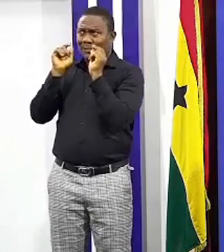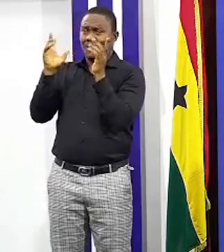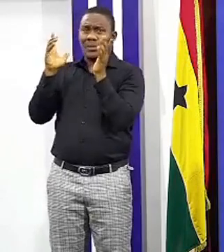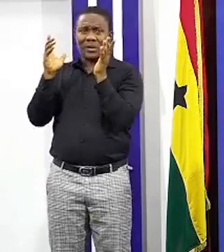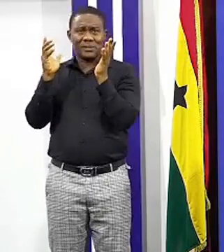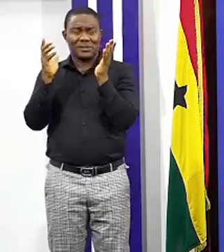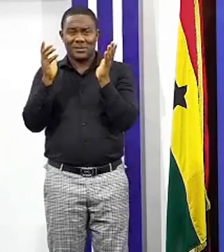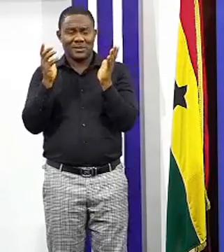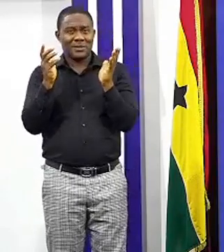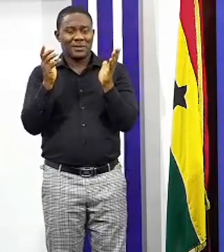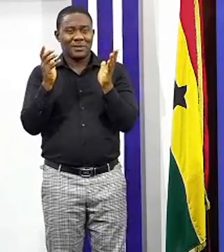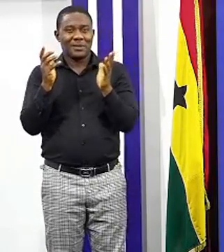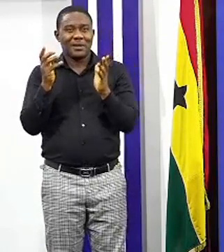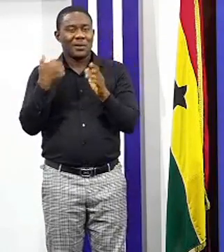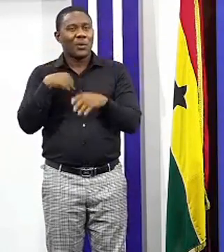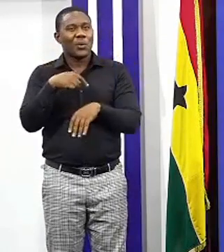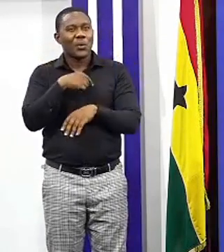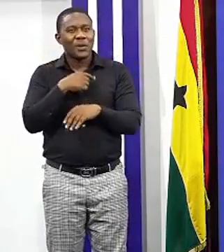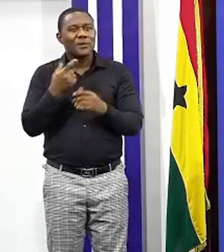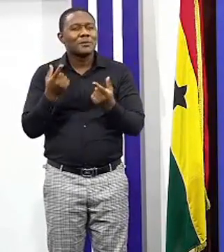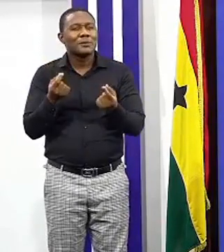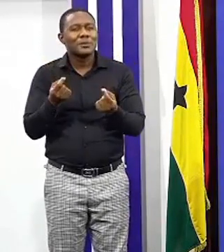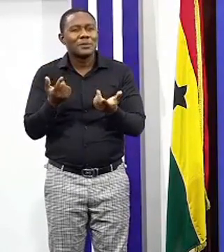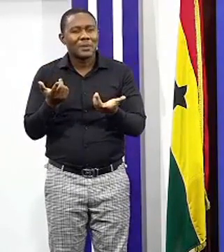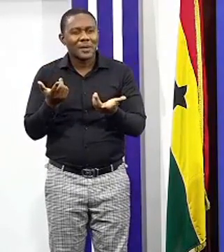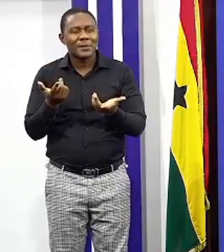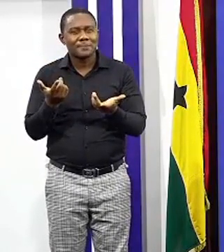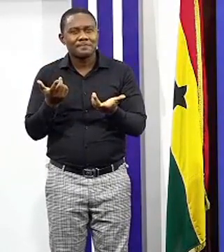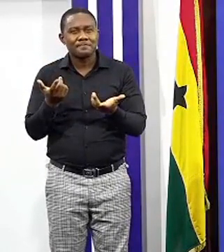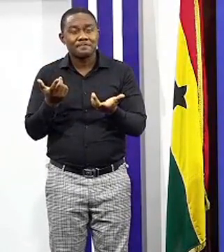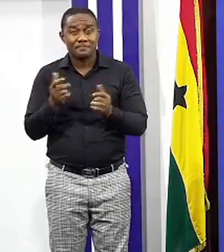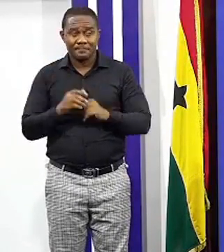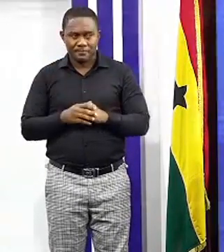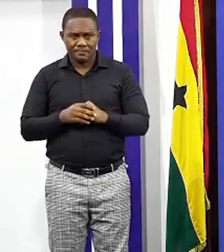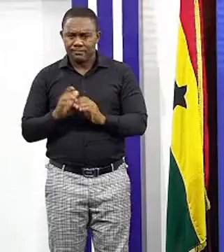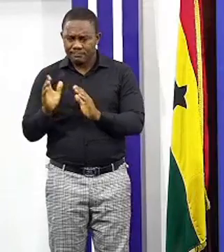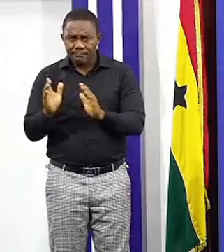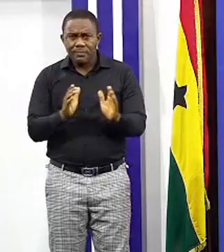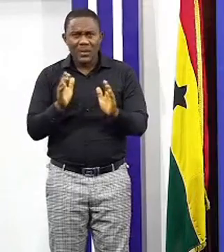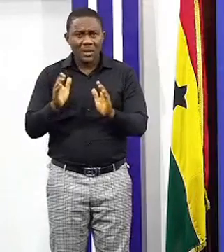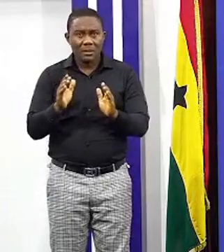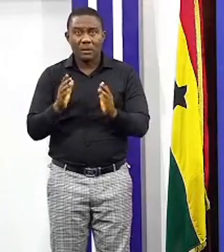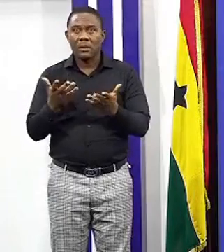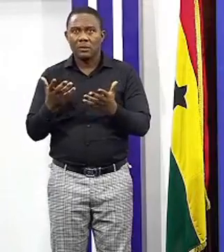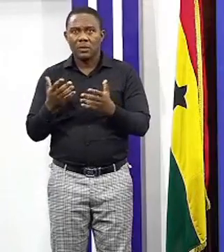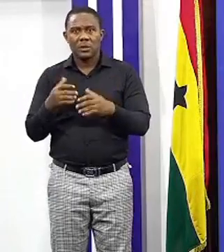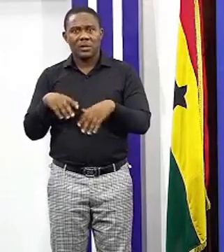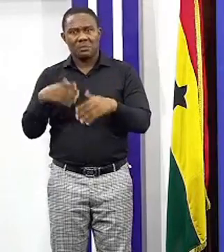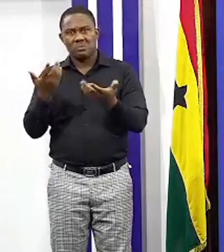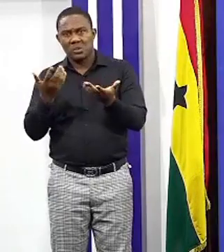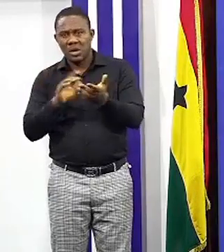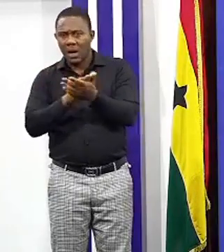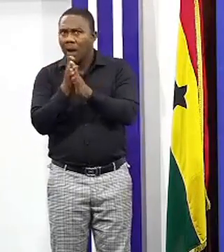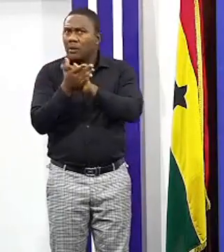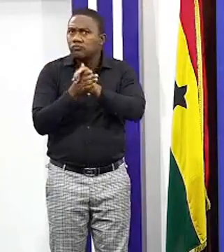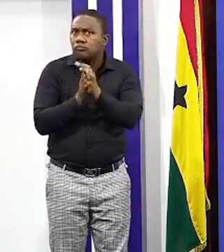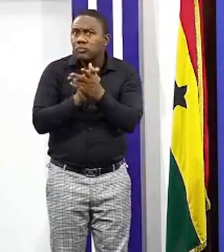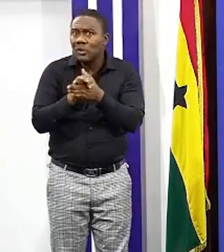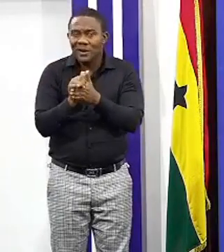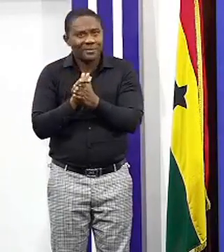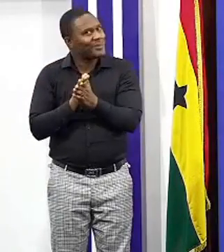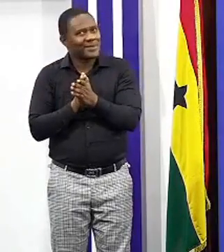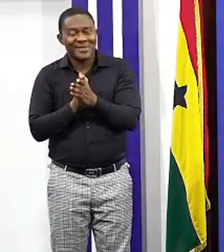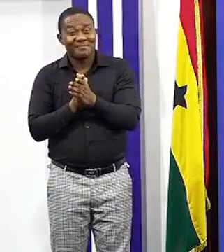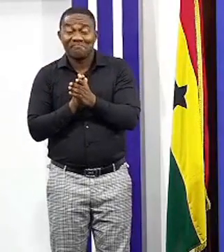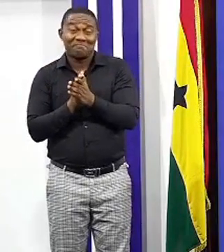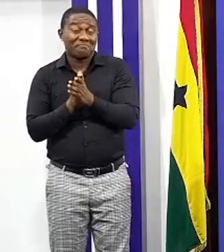we put a lot of things in place, which the Honorable Minister have mentioned, especially the preventive etiquettes, which has become a new